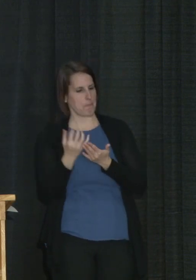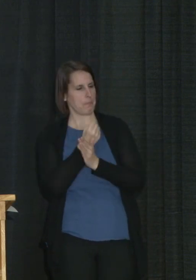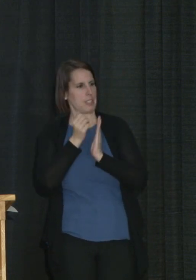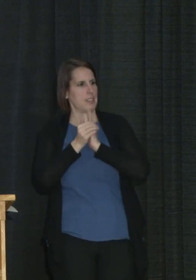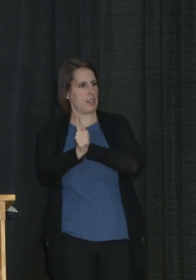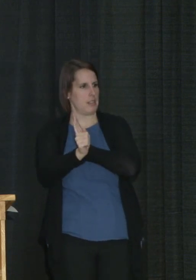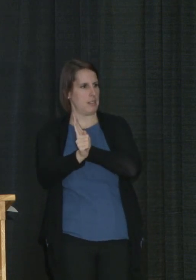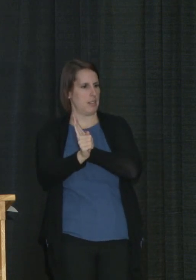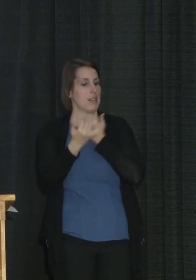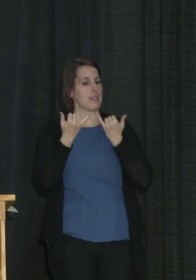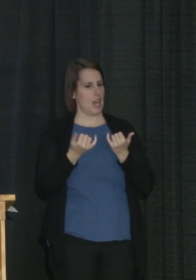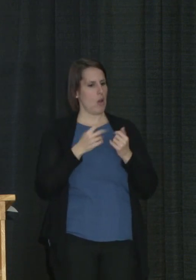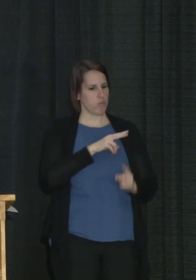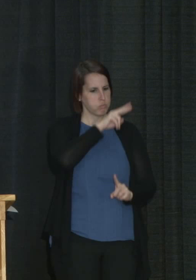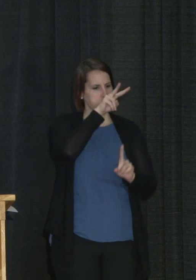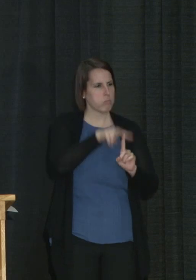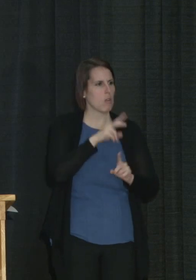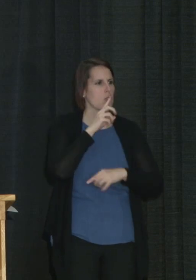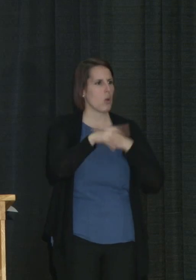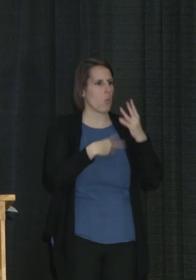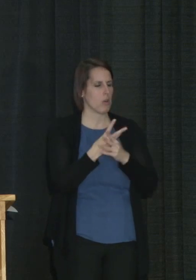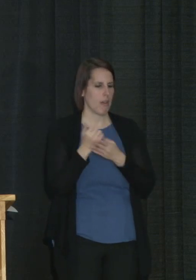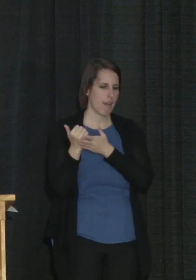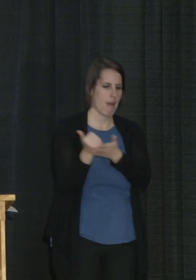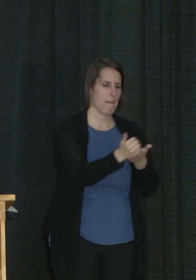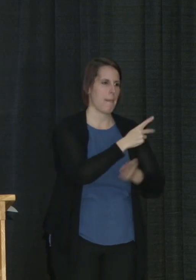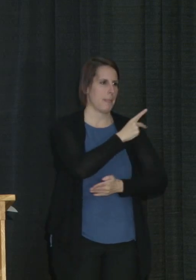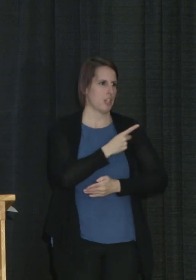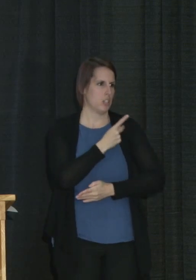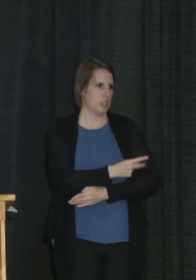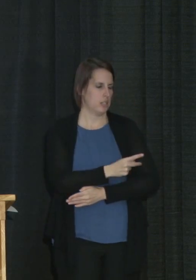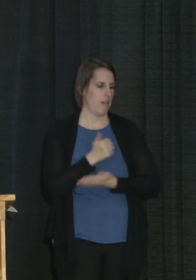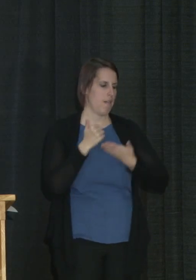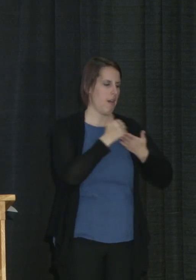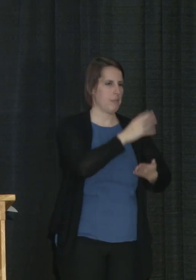real ways to her son and to her patients.